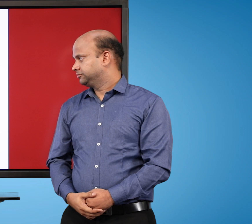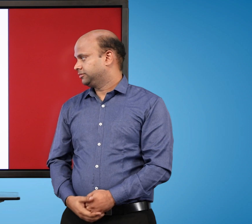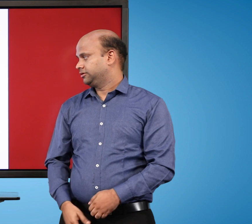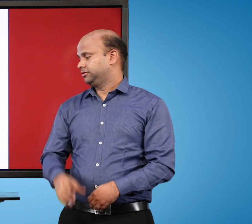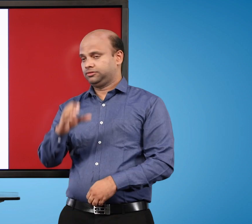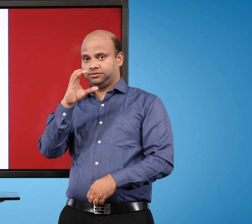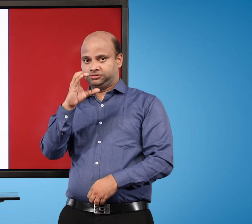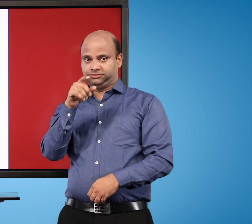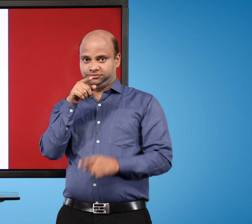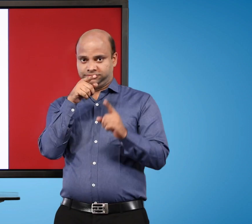C.